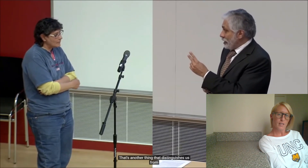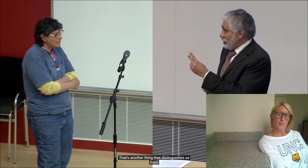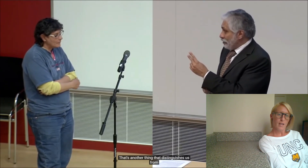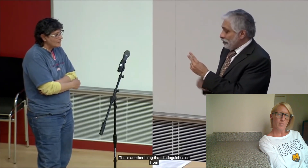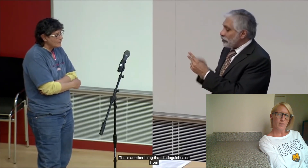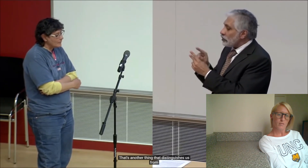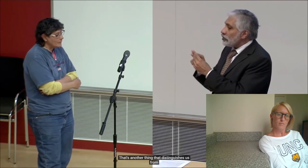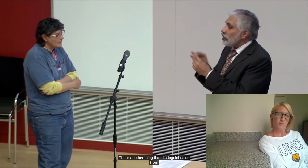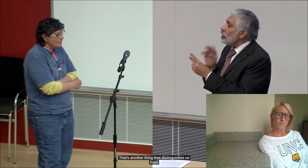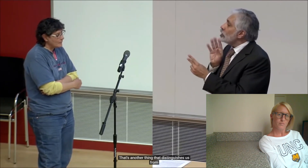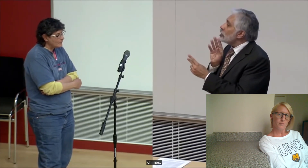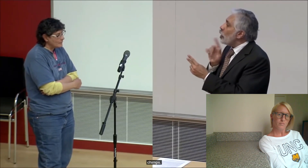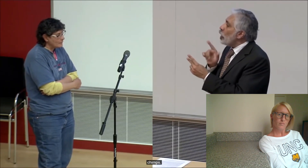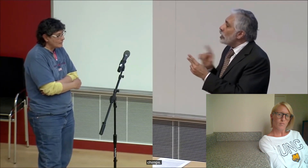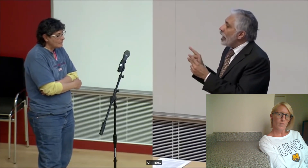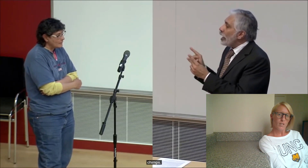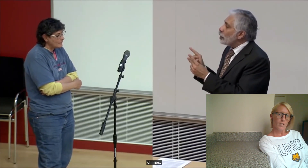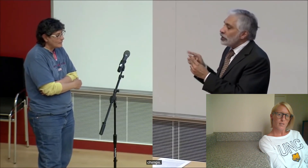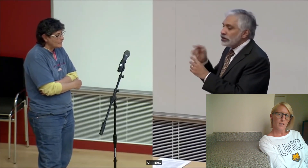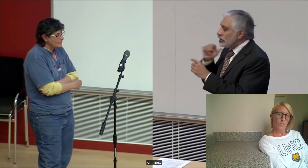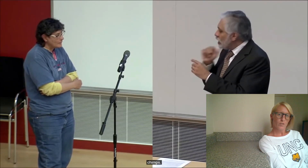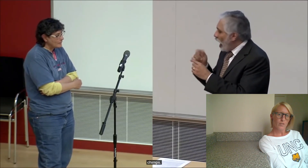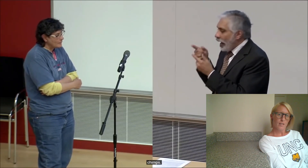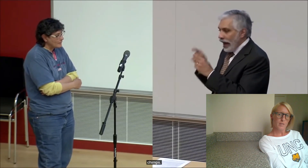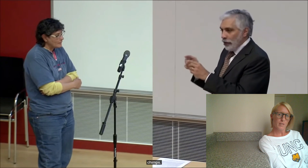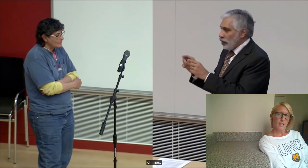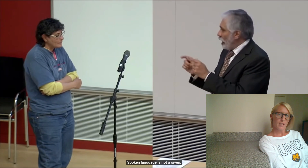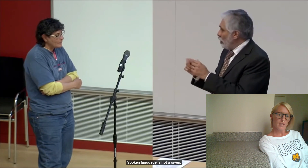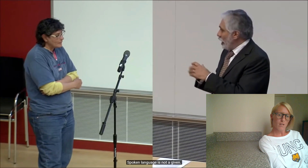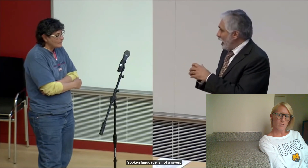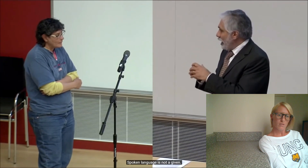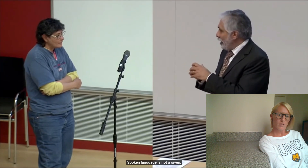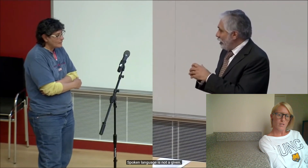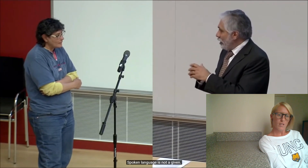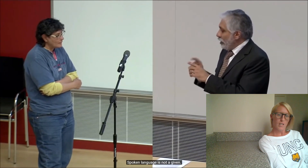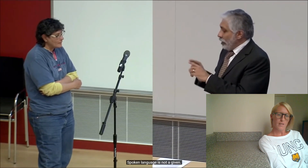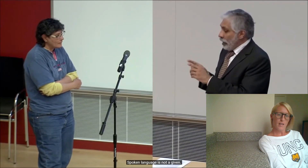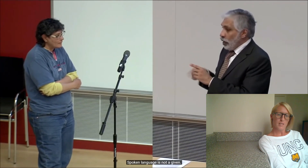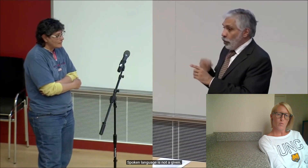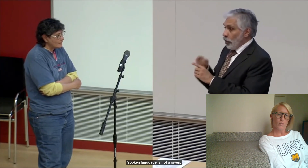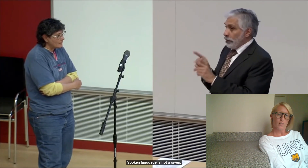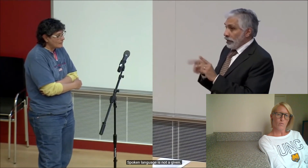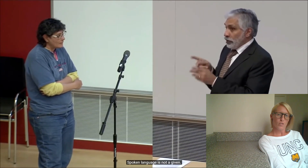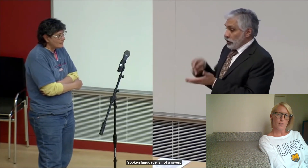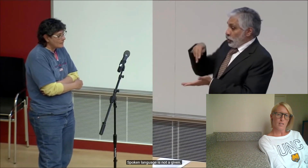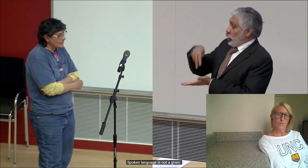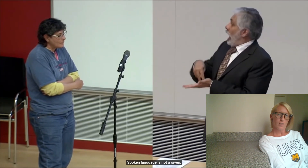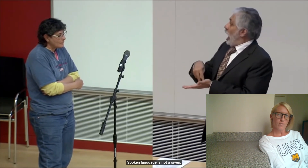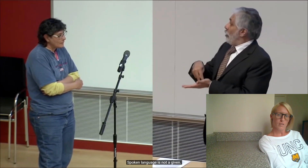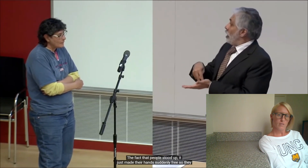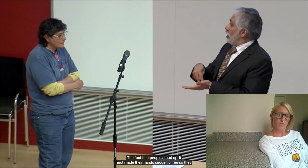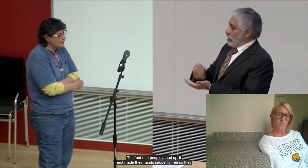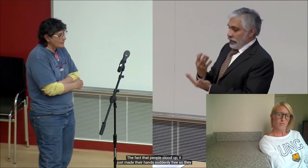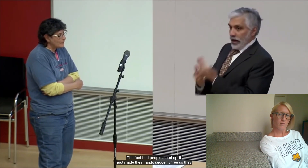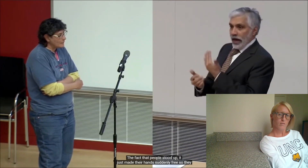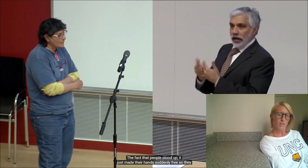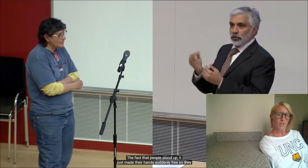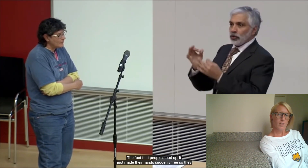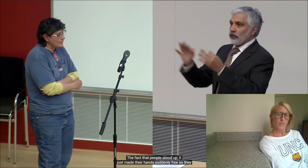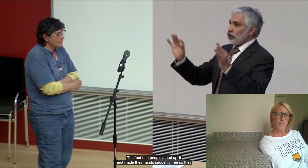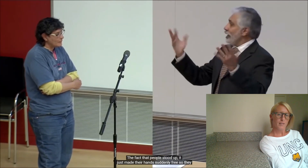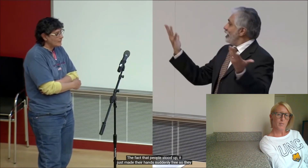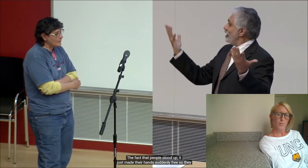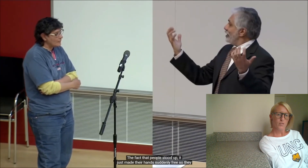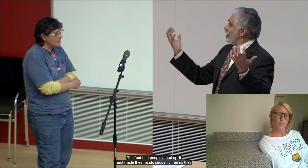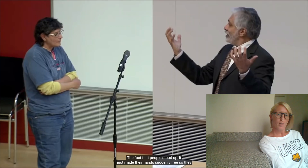that distinguishes us from chimps. that they will learn how to say Spoken itself. language is not Spoken a language is given. not even given. The fact that